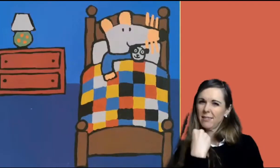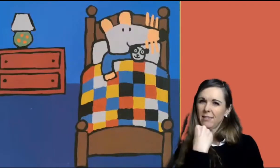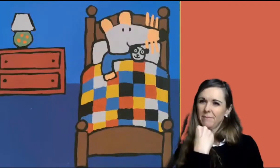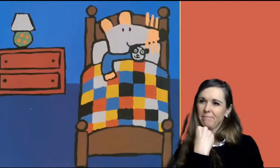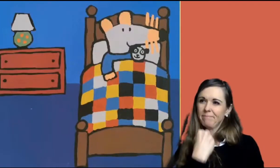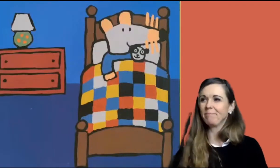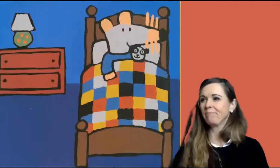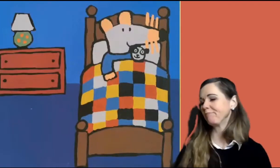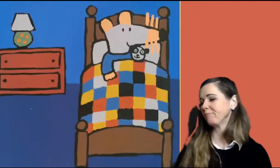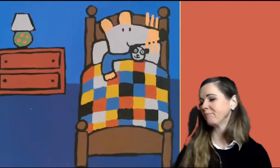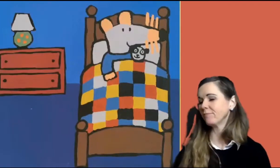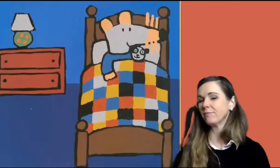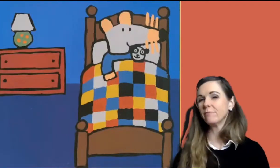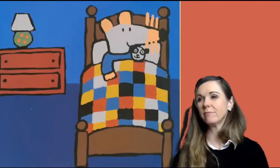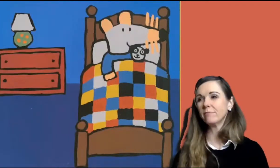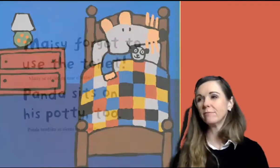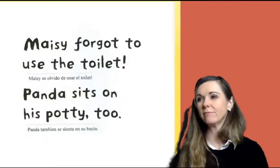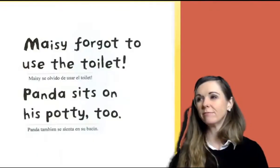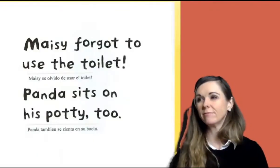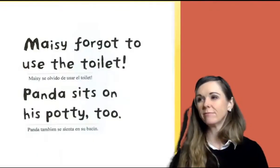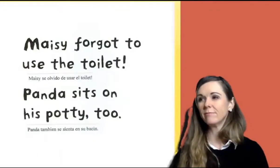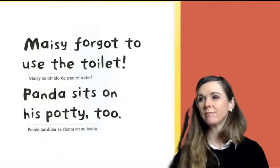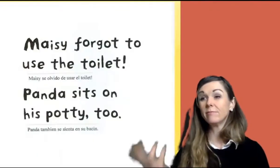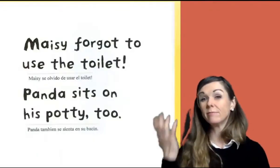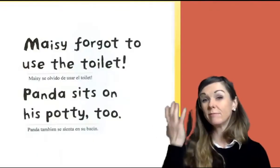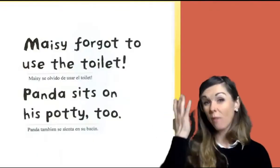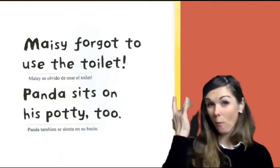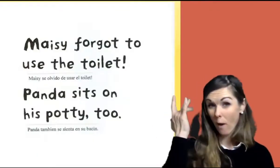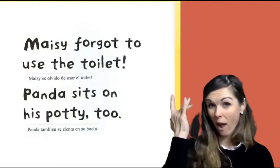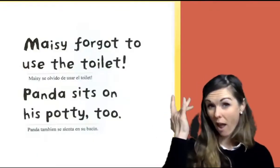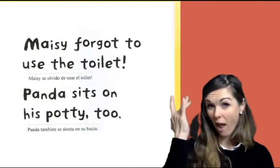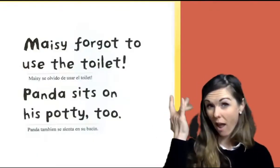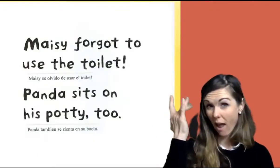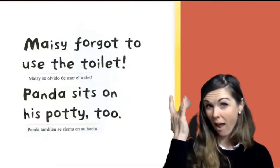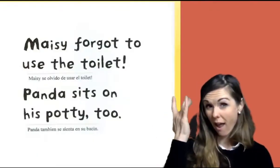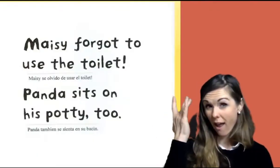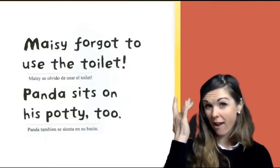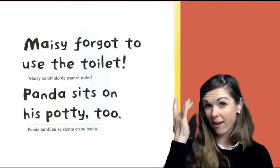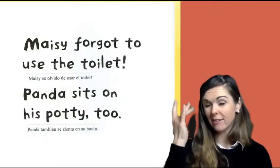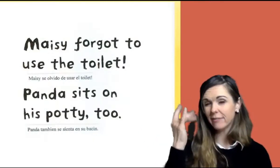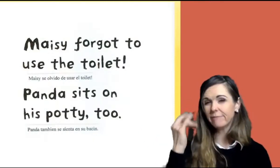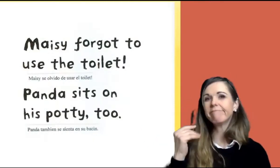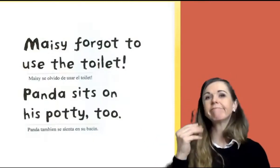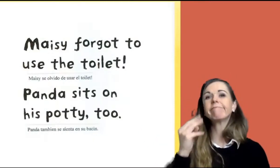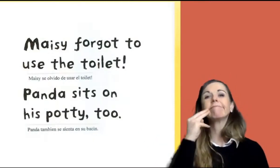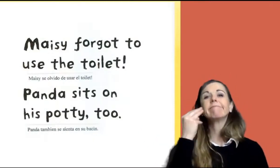but feeling not ready to go to sleep yet. Why?